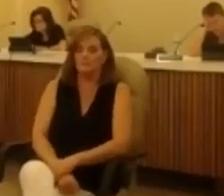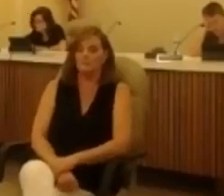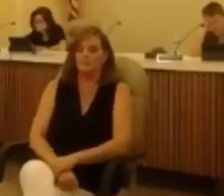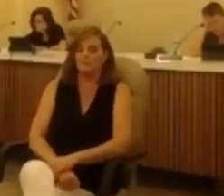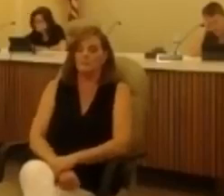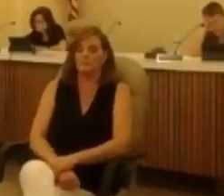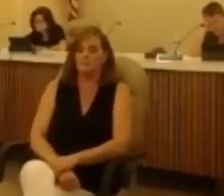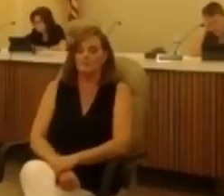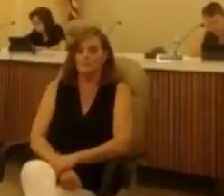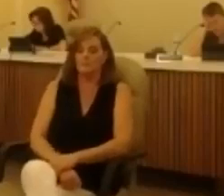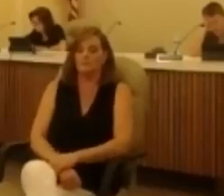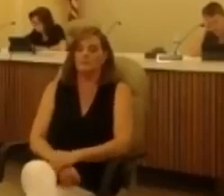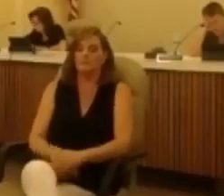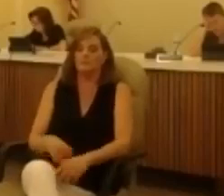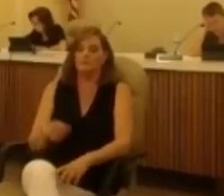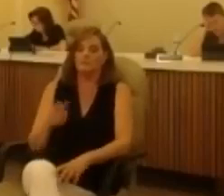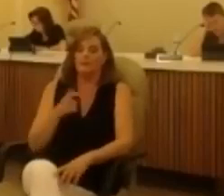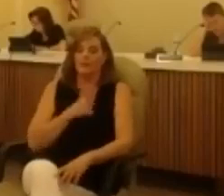have resolution